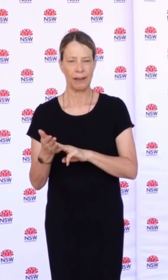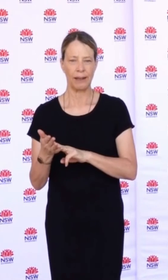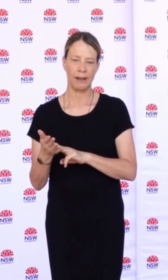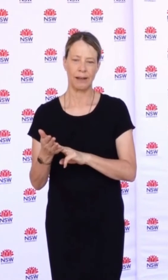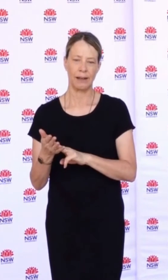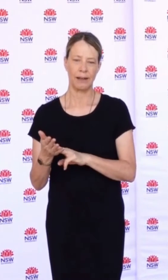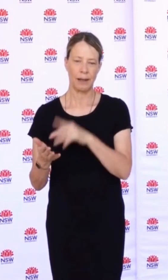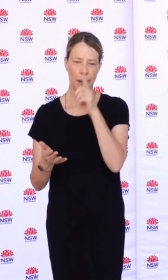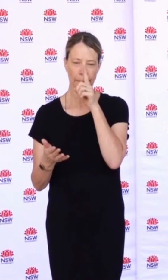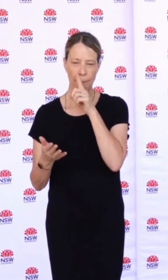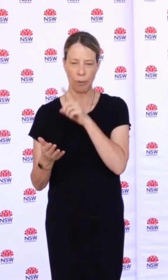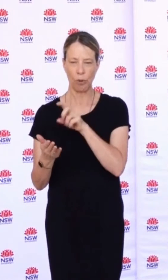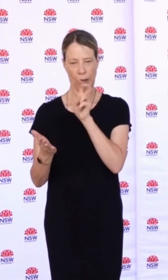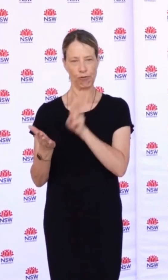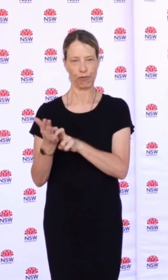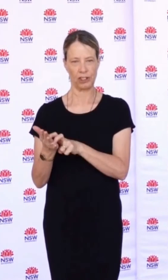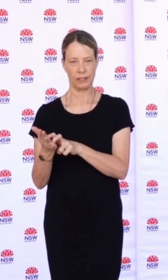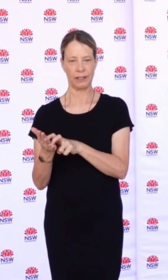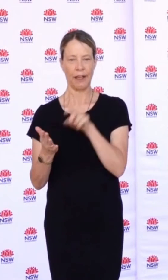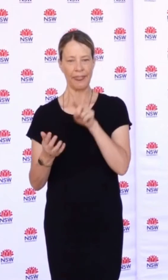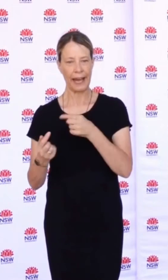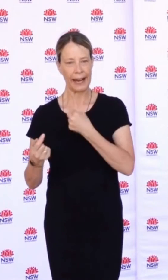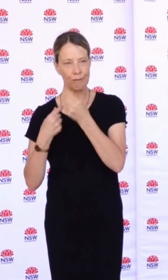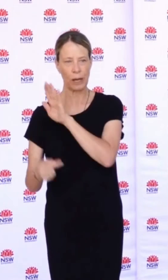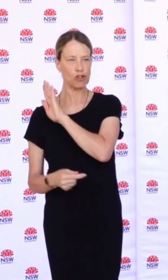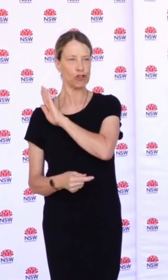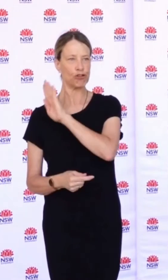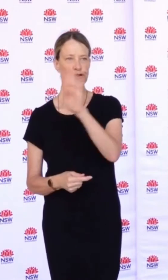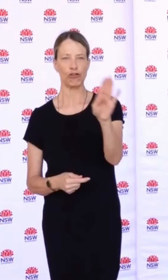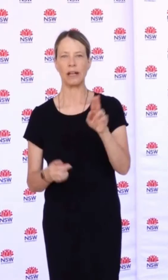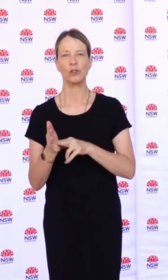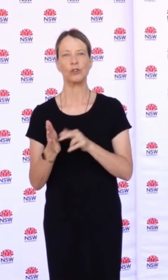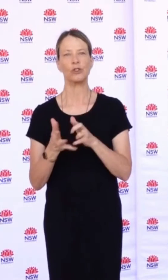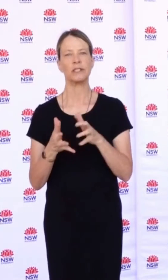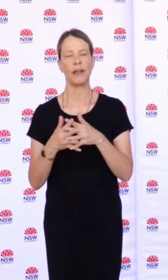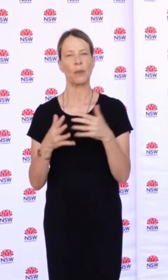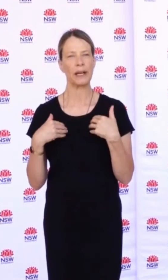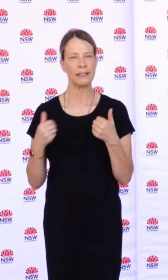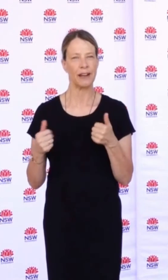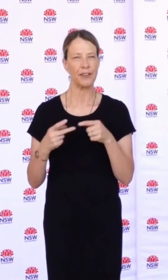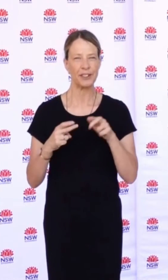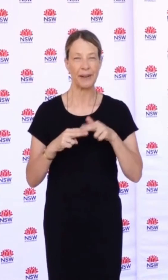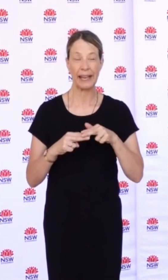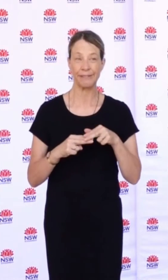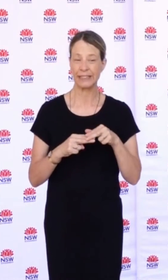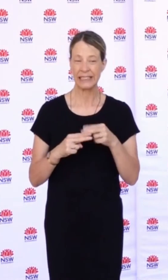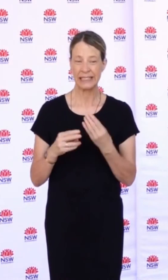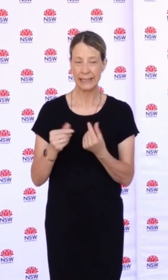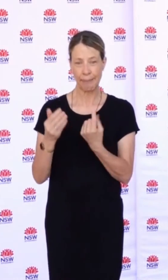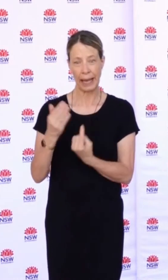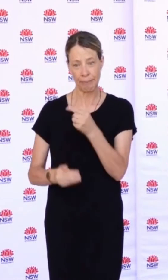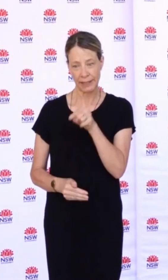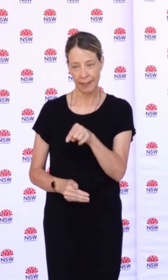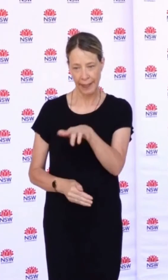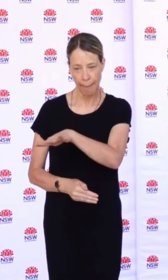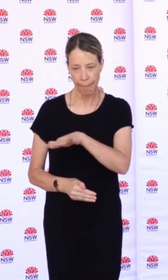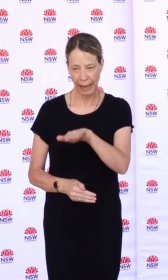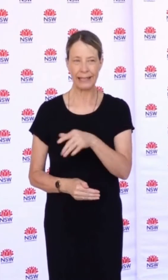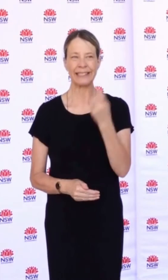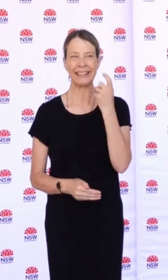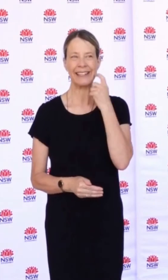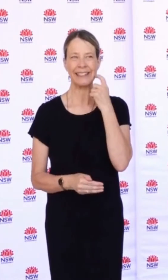2 hours of outage. Now, am I saying that digital is perfect, QR code is perfect? No, it's not. But it is a damn